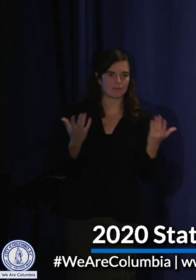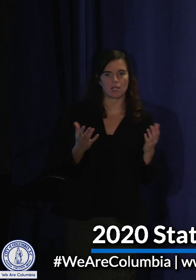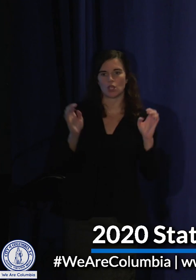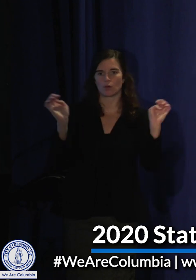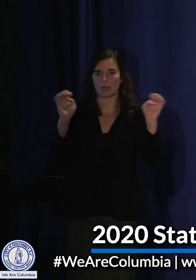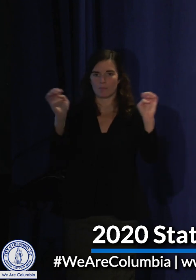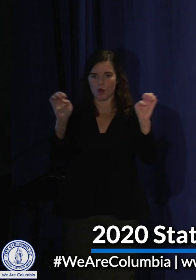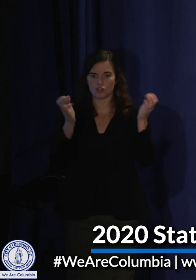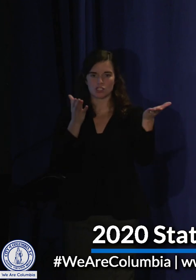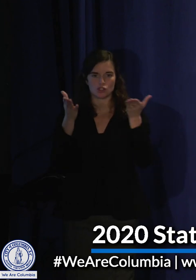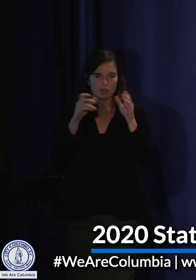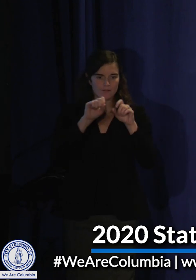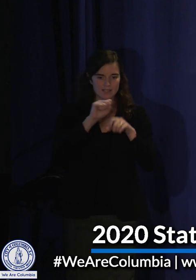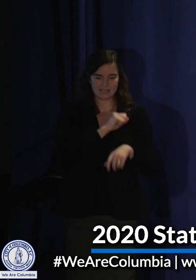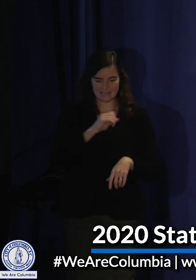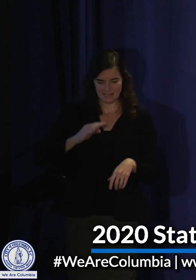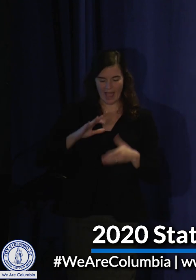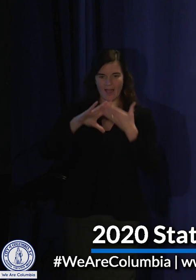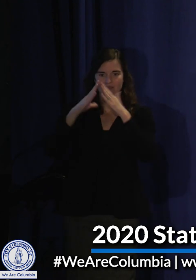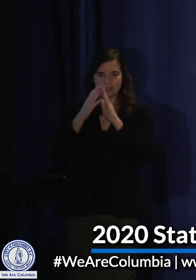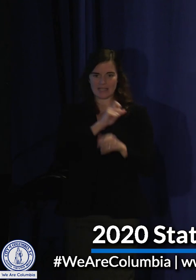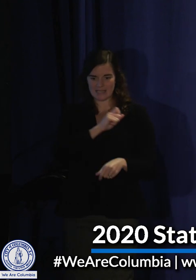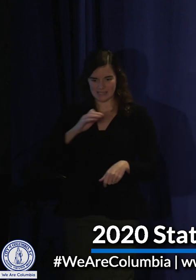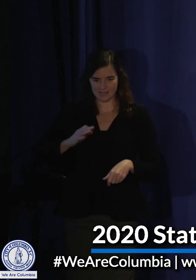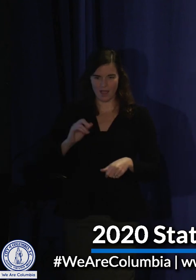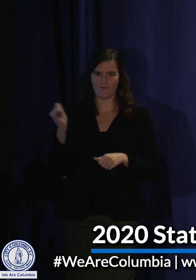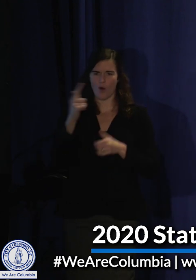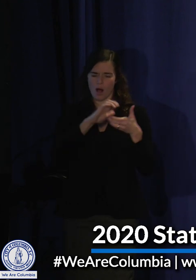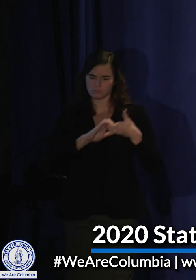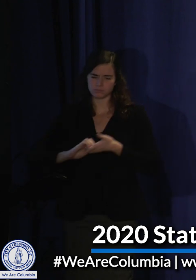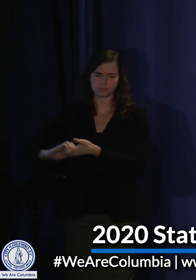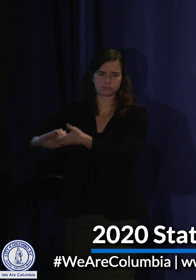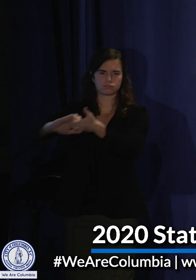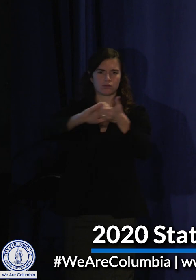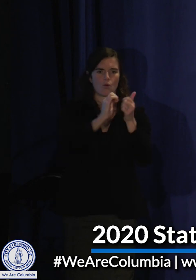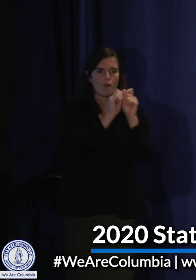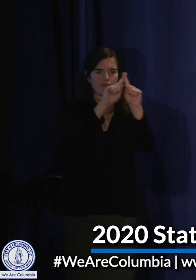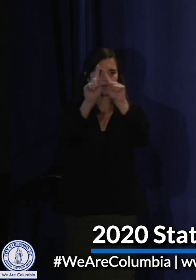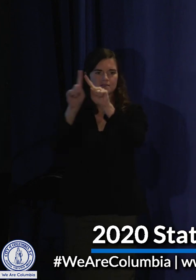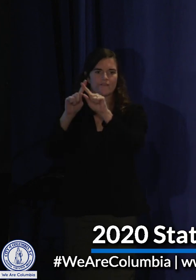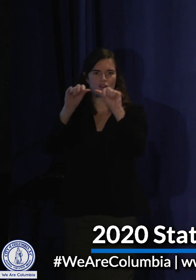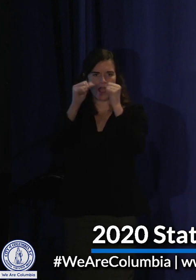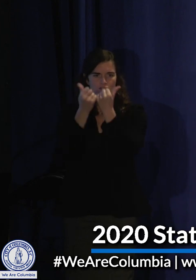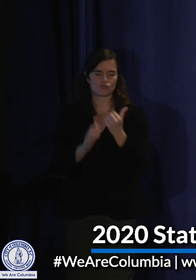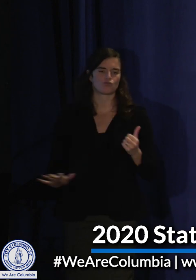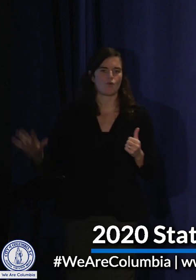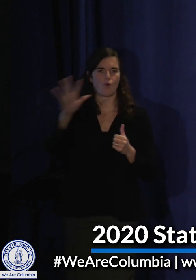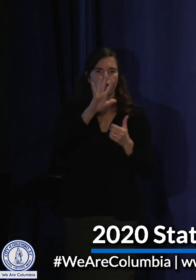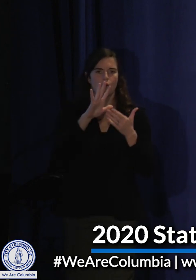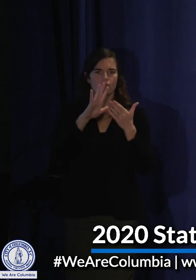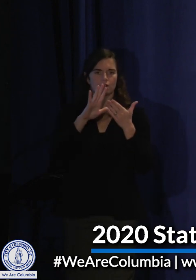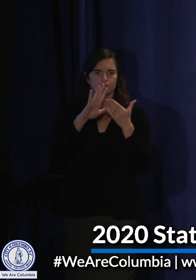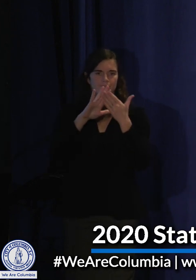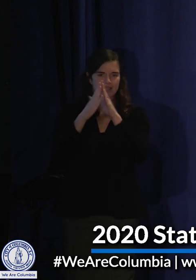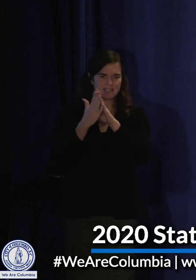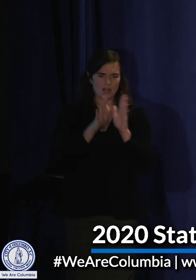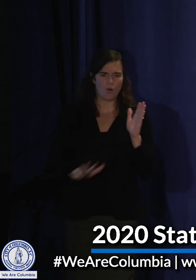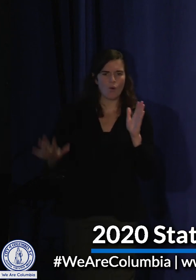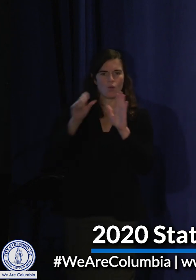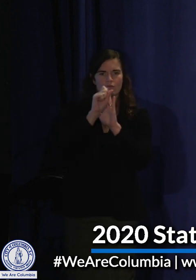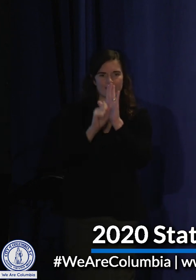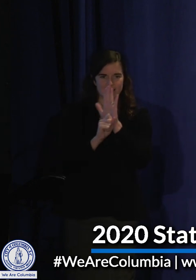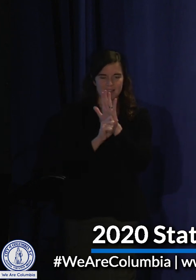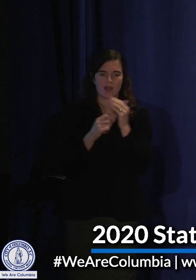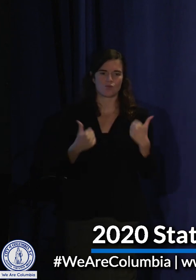emergency services staff, successfully collaborated with agencies from across this region, across the state, and across the country. Our